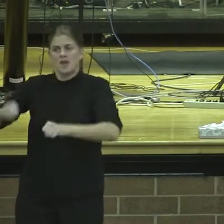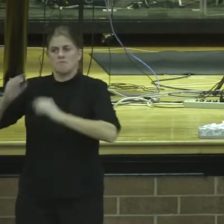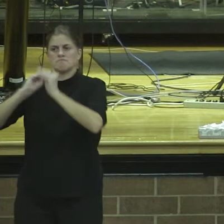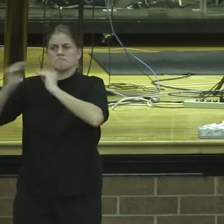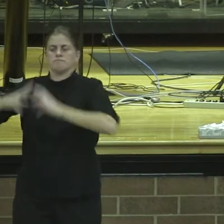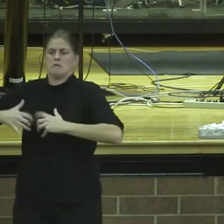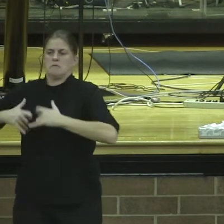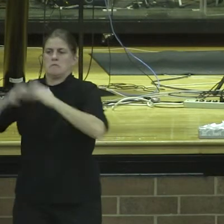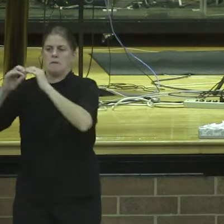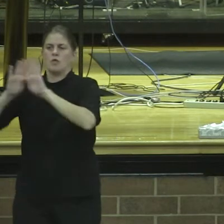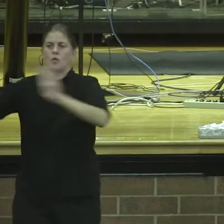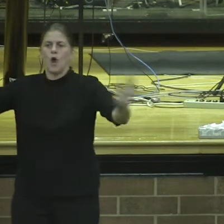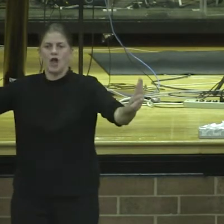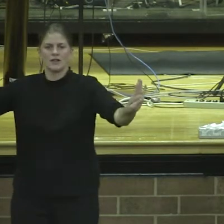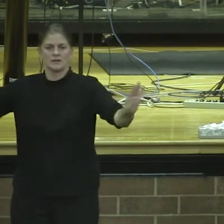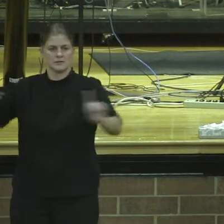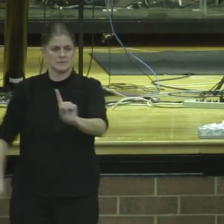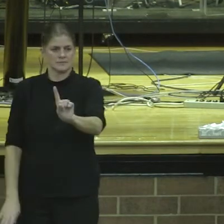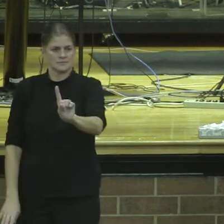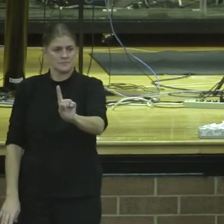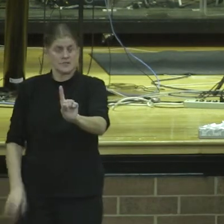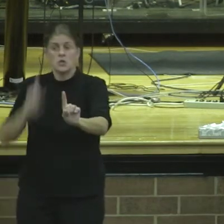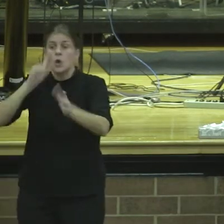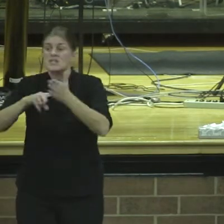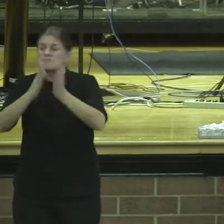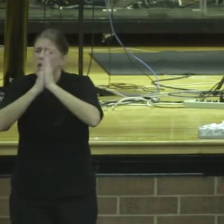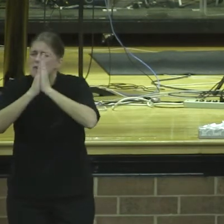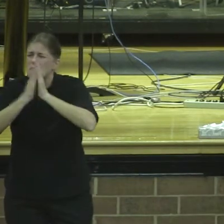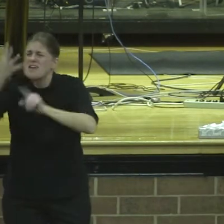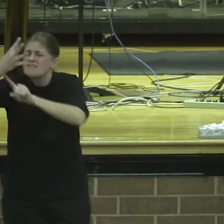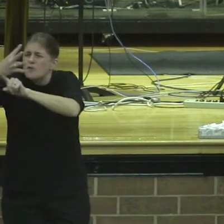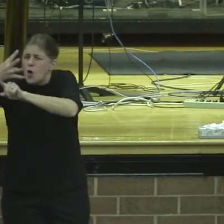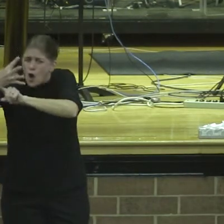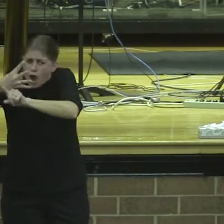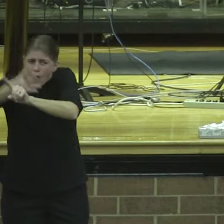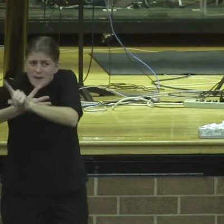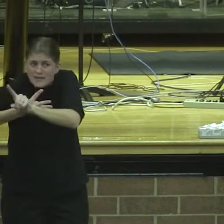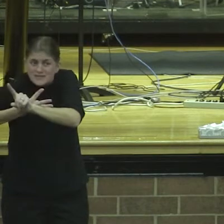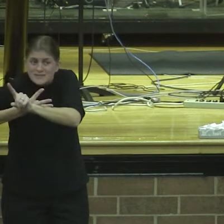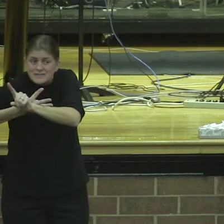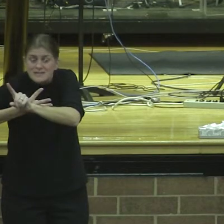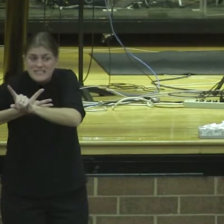it. Notice, even after he prayed and fasted for 4 months,